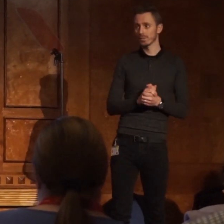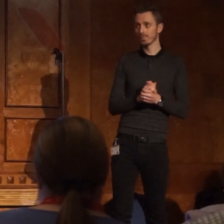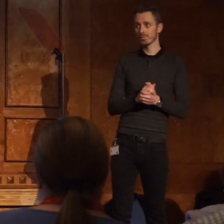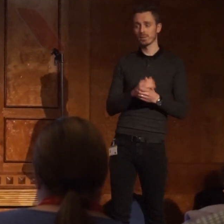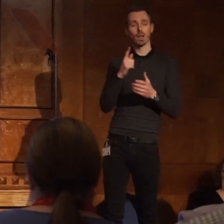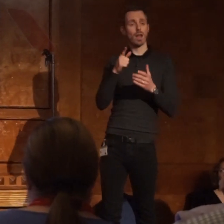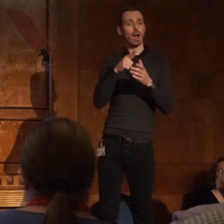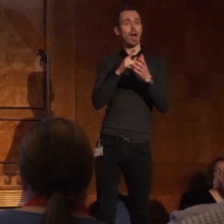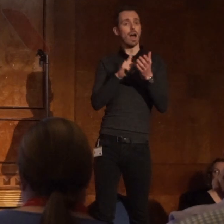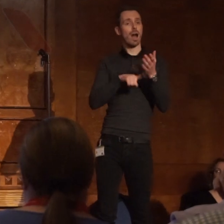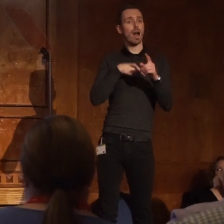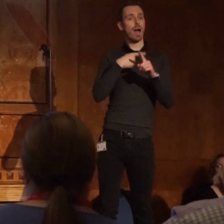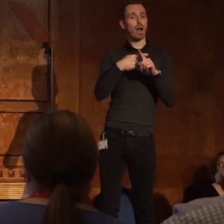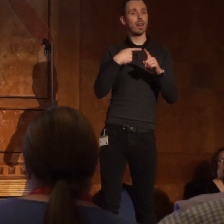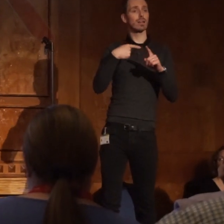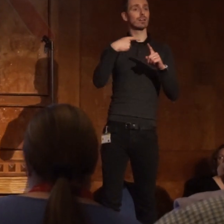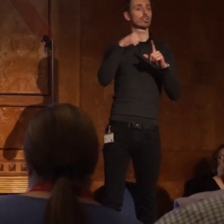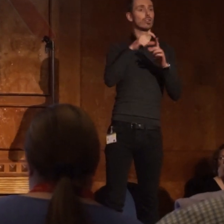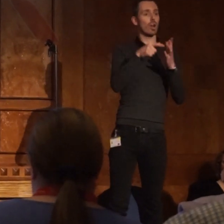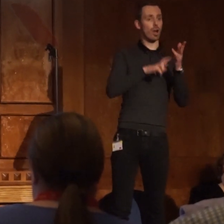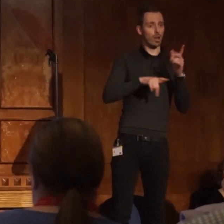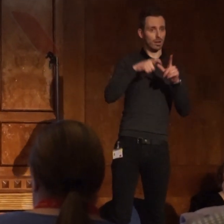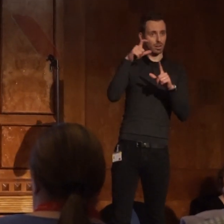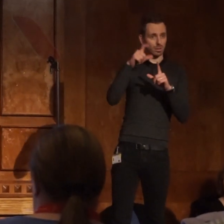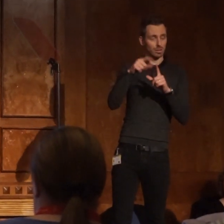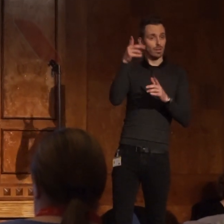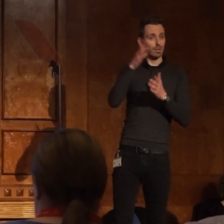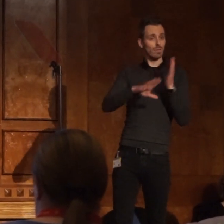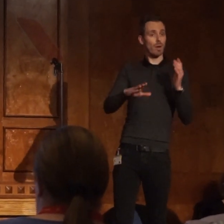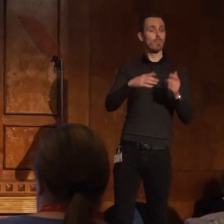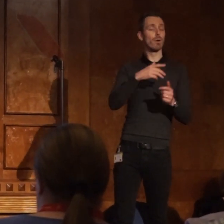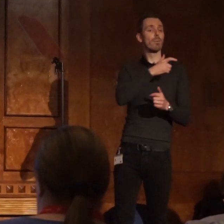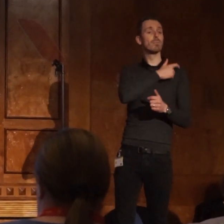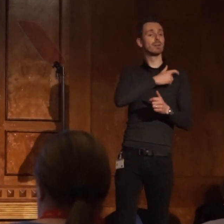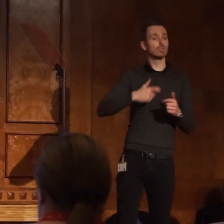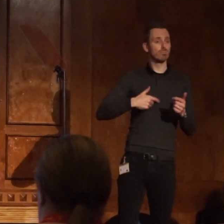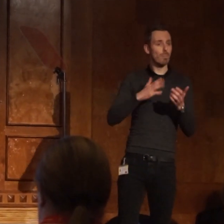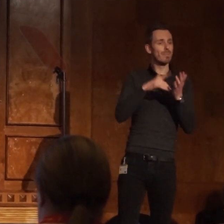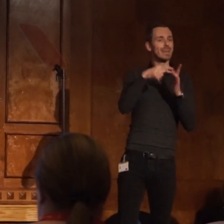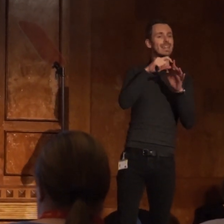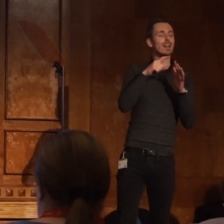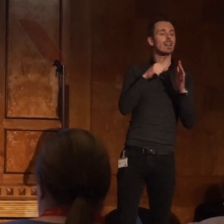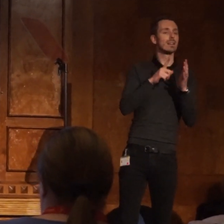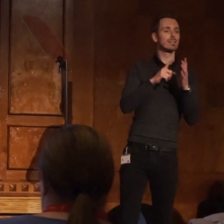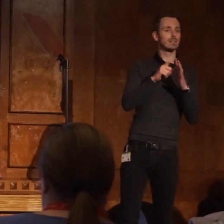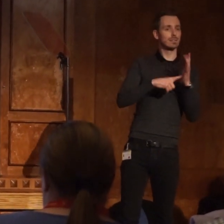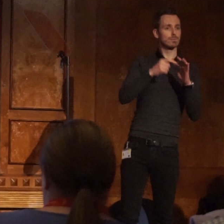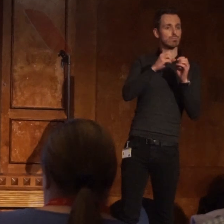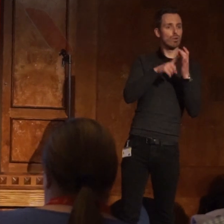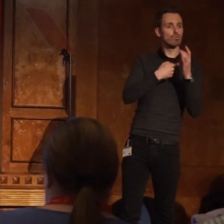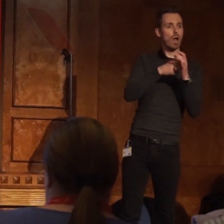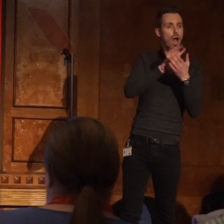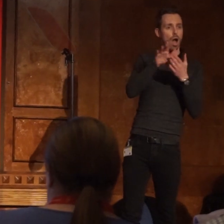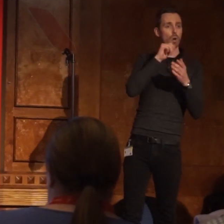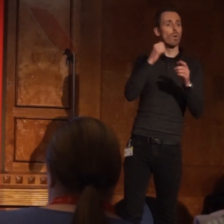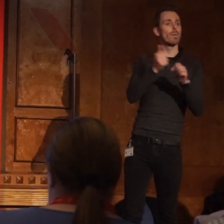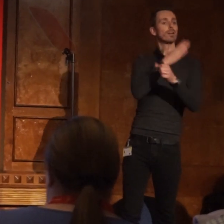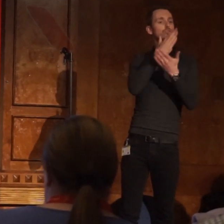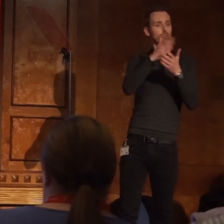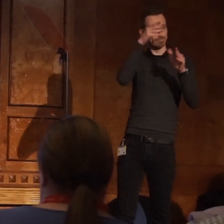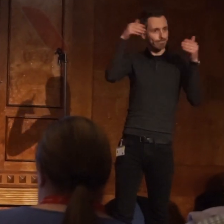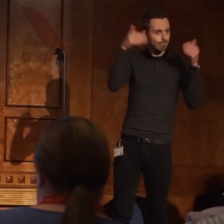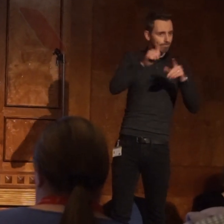McDonald, representing Middlesbrough, fully understands that and is working flat out to achieve that. It will not only include